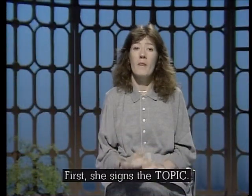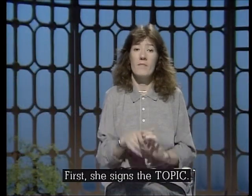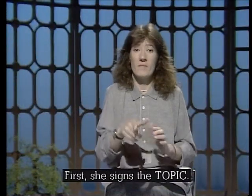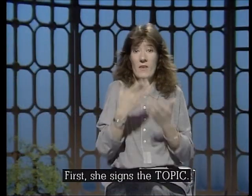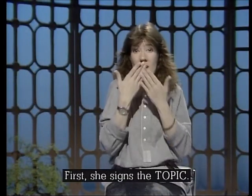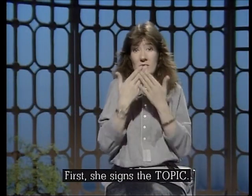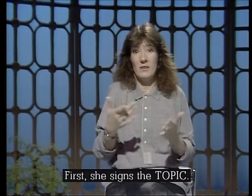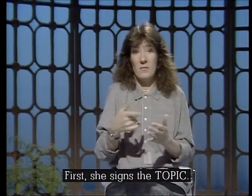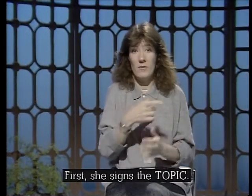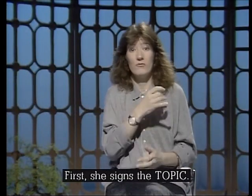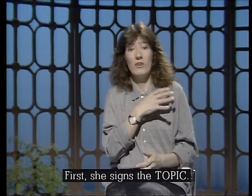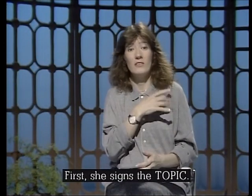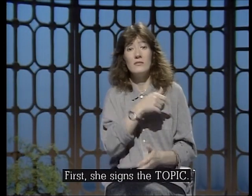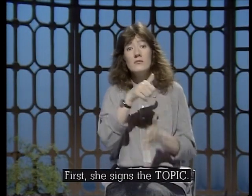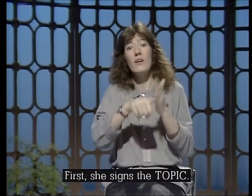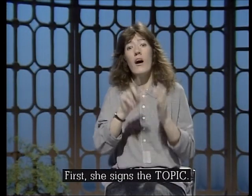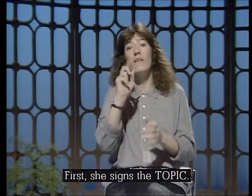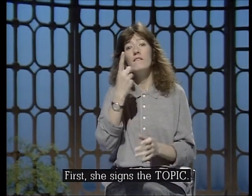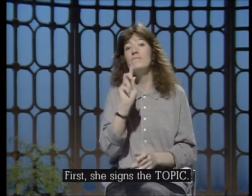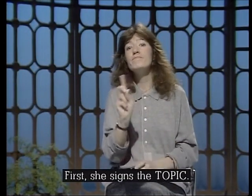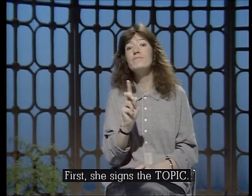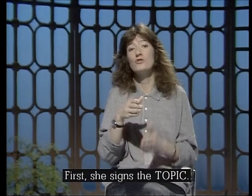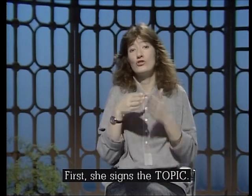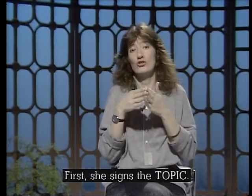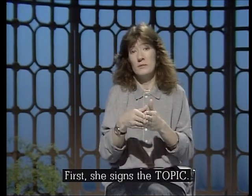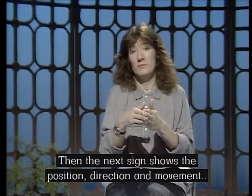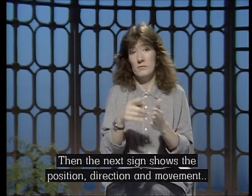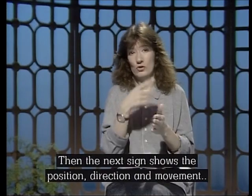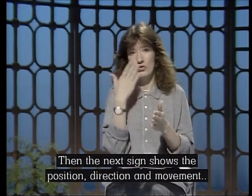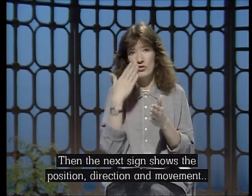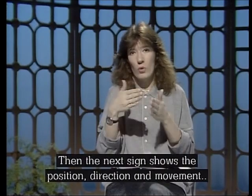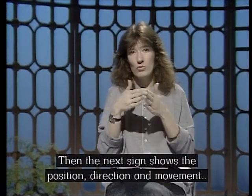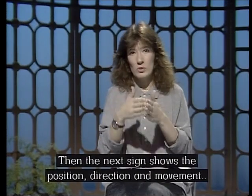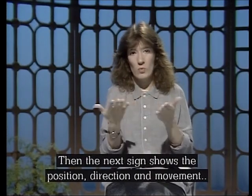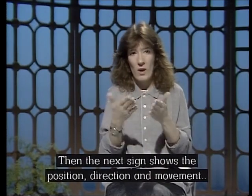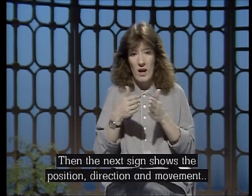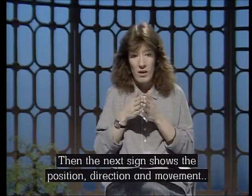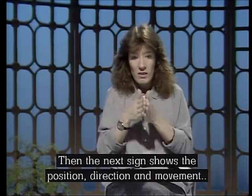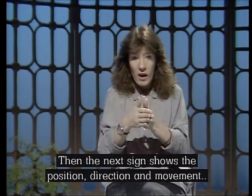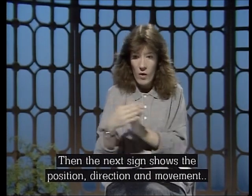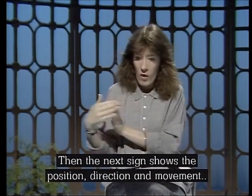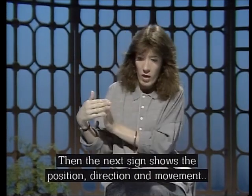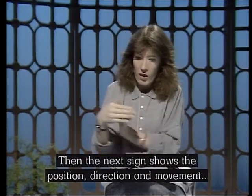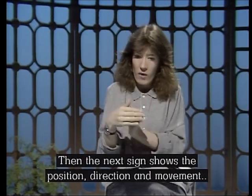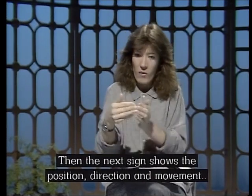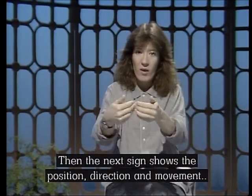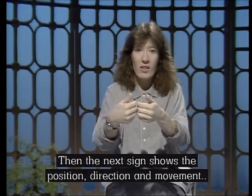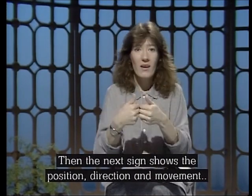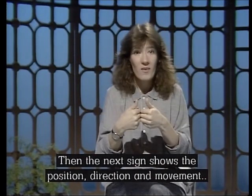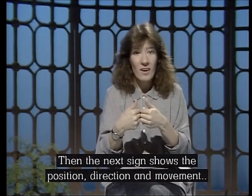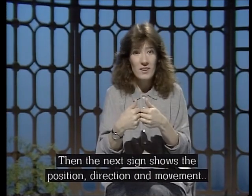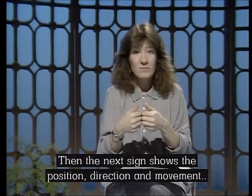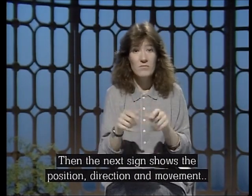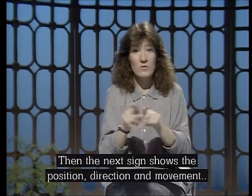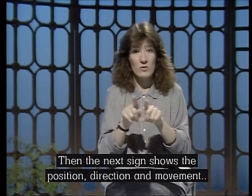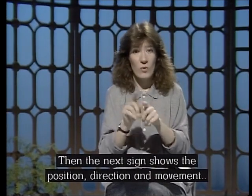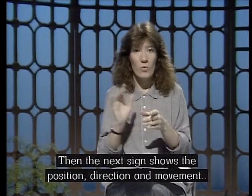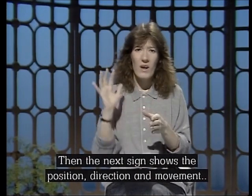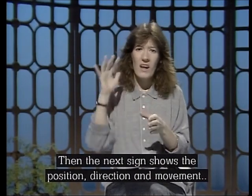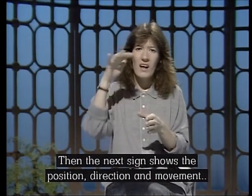In that example, Rachel starts with the topic of the sentence, the ship, but in the sign that follows, she shows the position of the ship and the